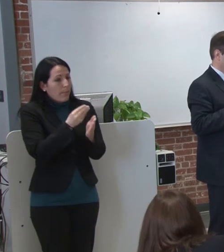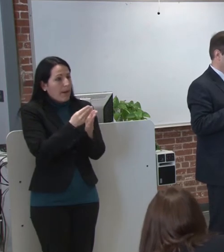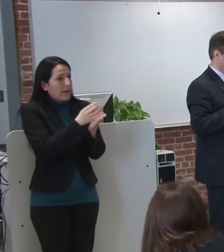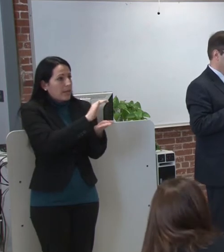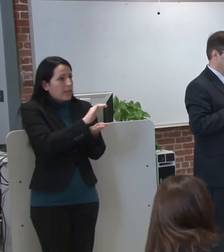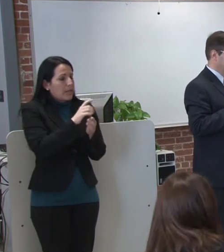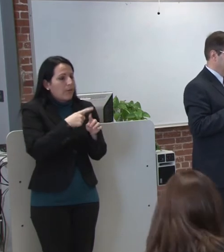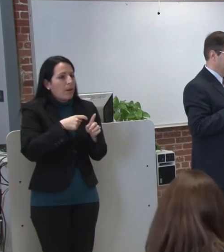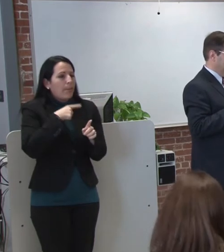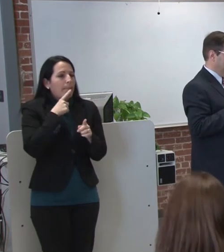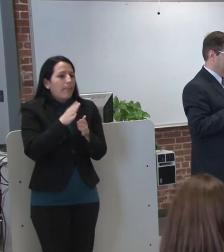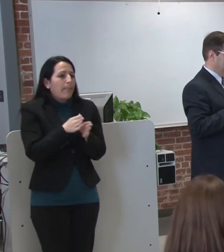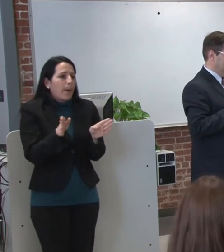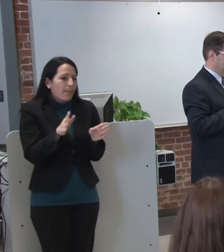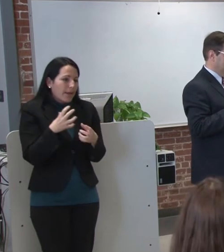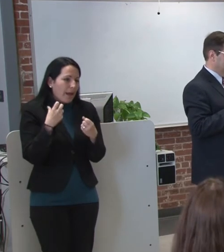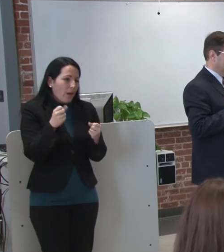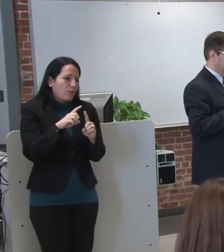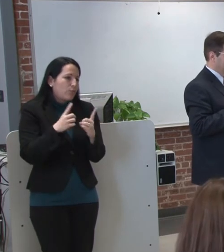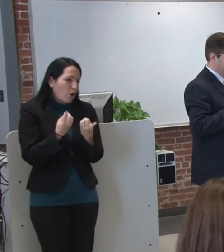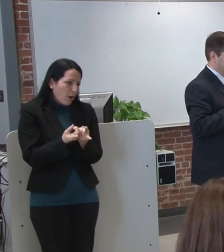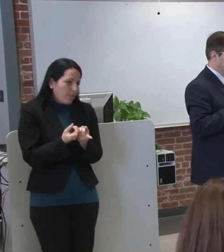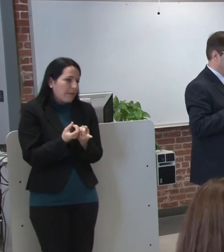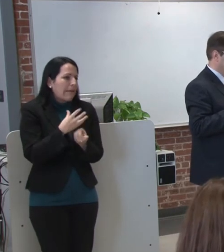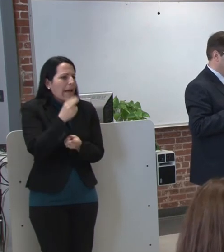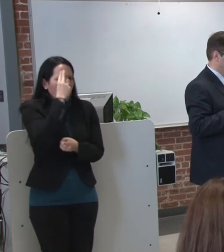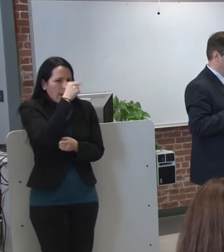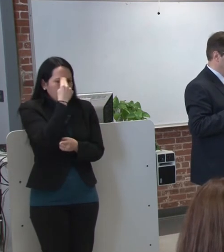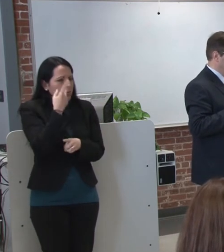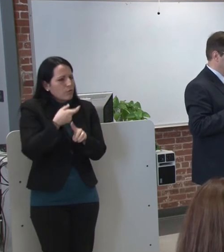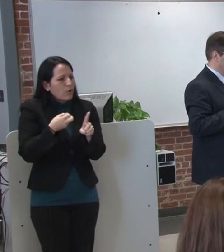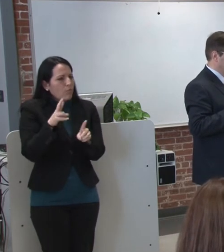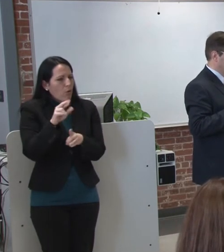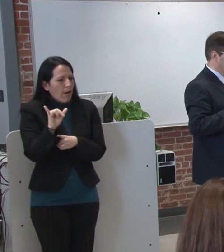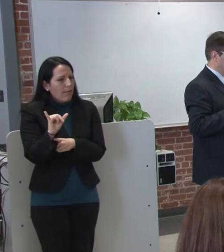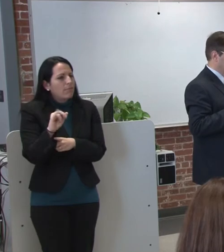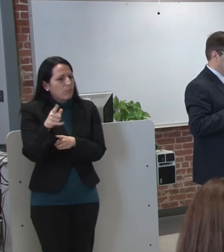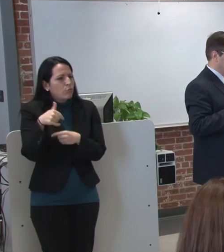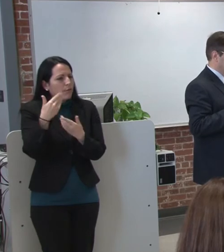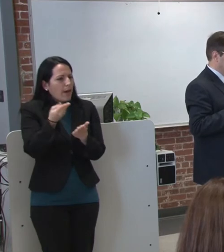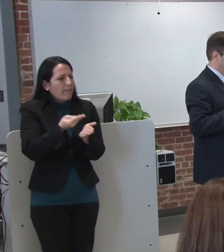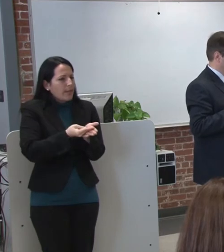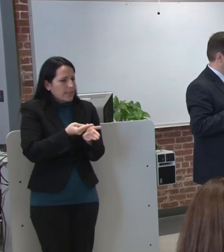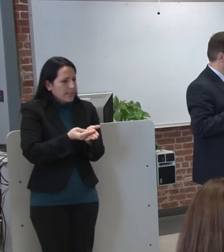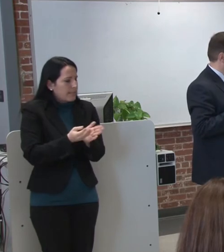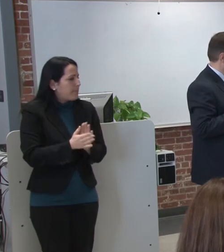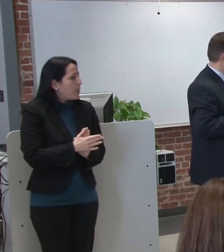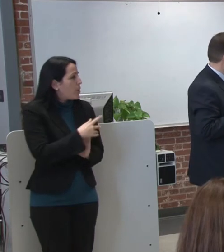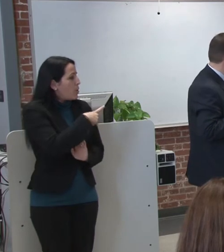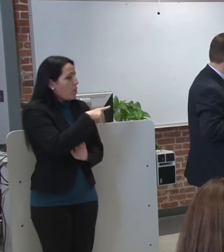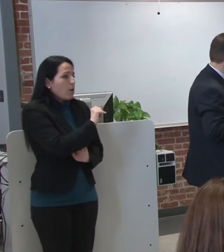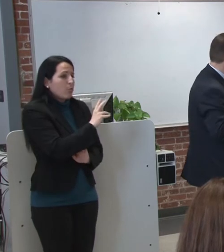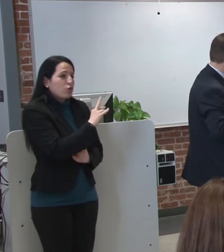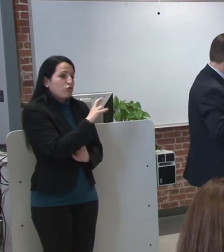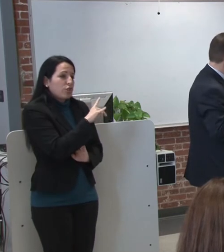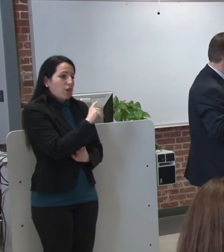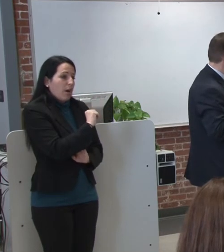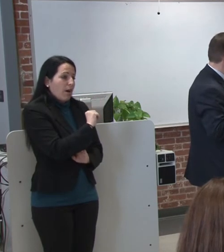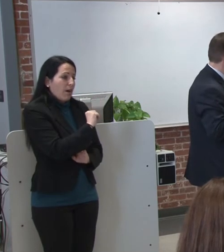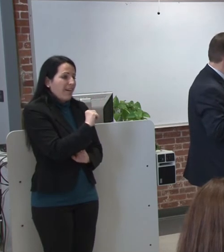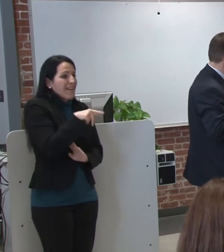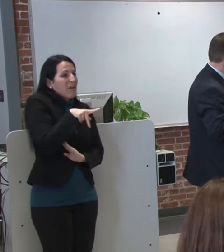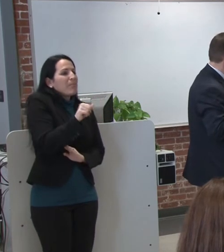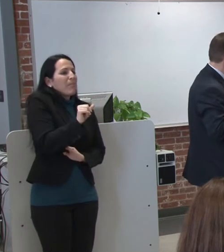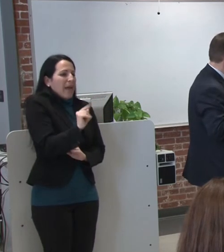Health and Department of Mental Health and hospitals in Rhode Island. So, and Patricia, I would have to say Pat has been a